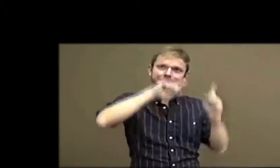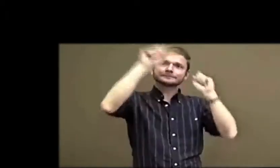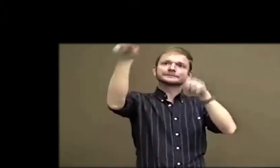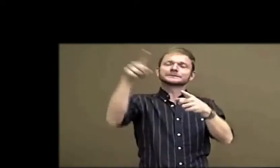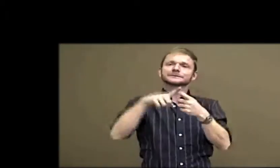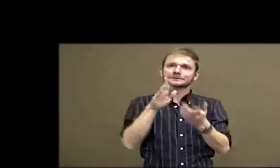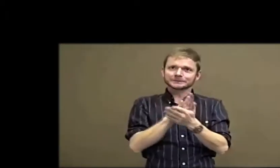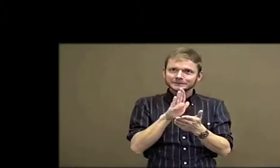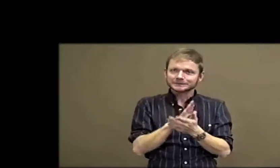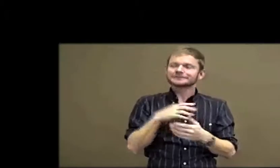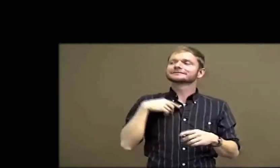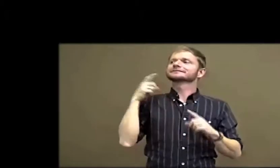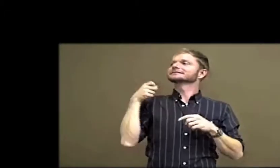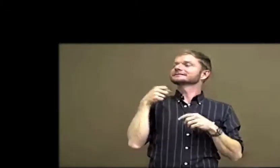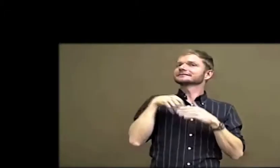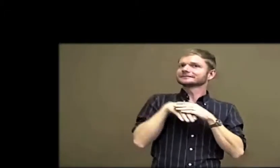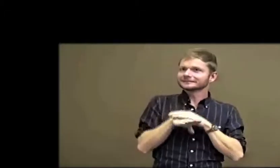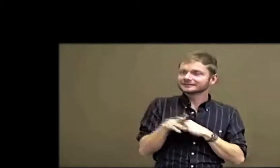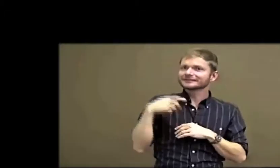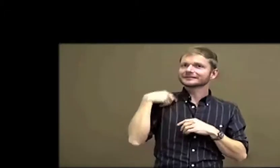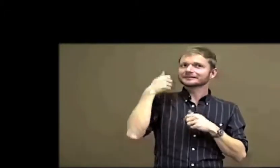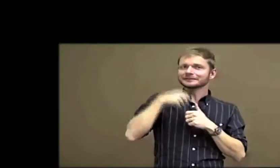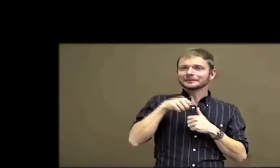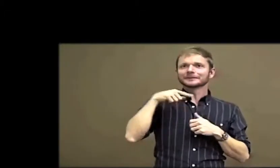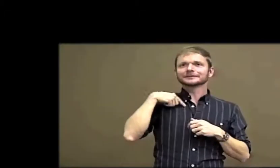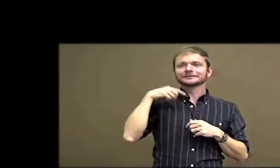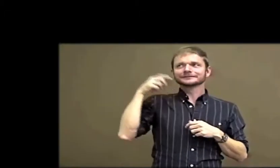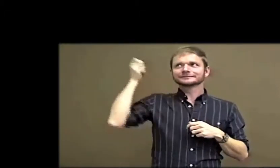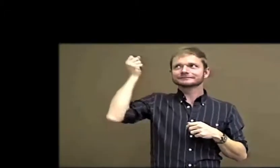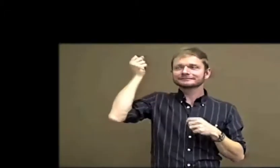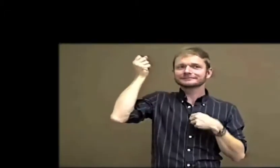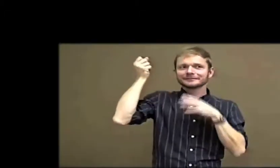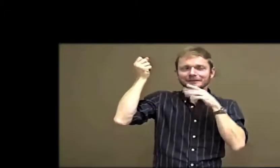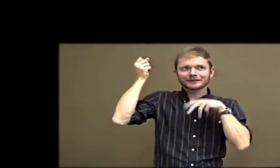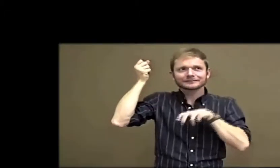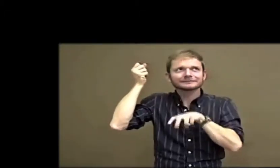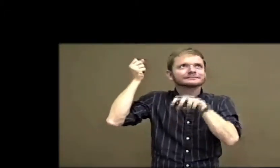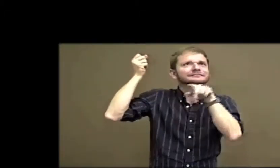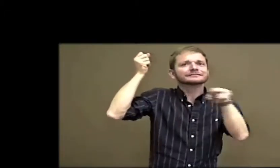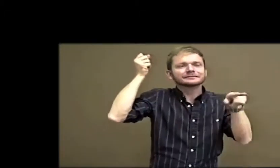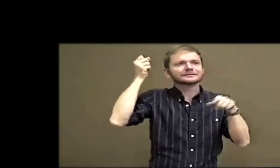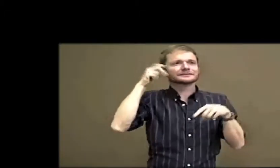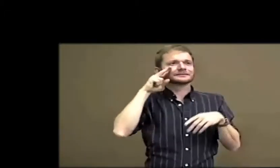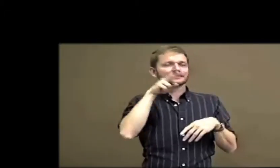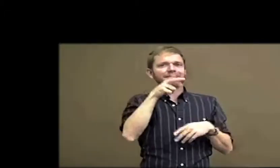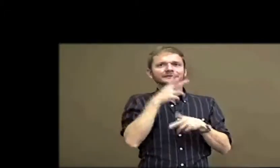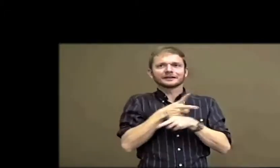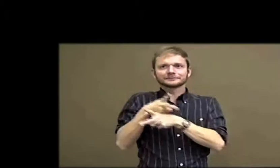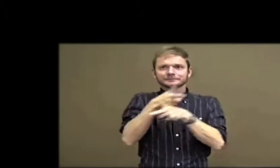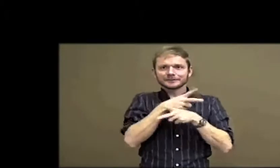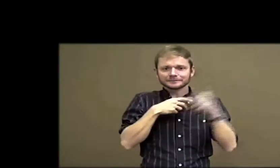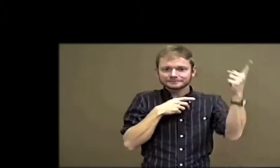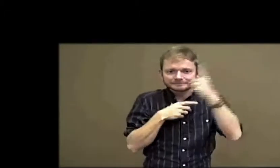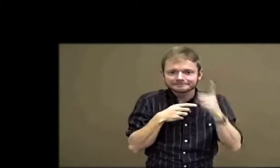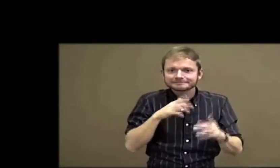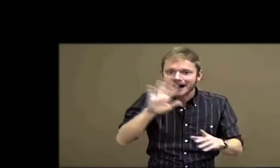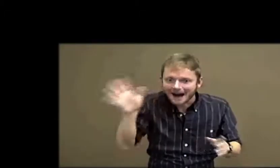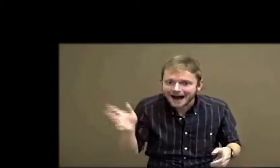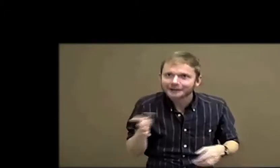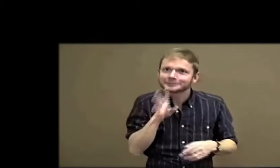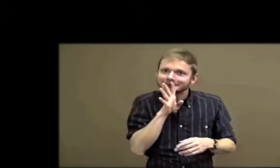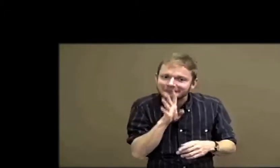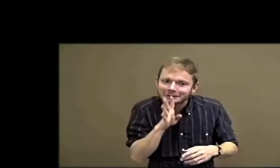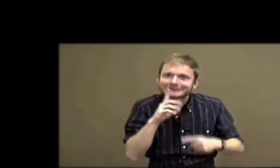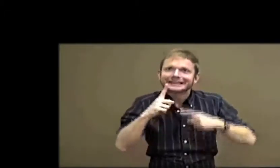us to school. I remember walking in and holding my mom's hand. The superintendent greeted me. She said hi and was talking and signing at the